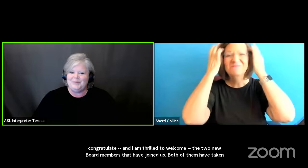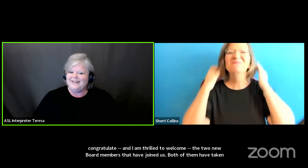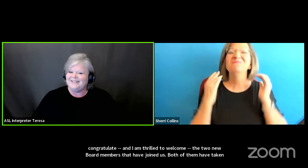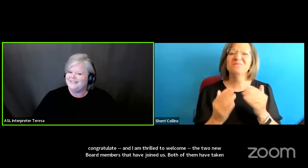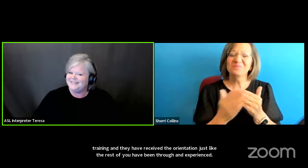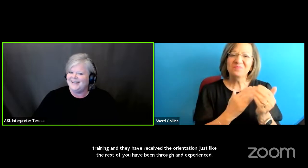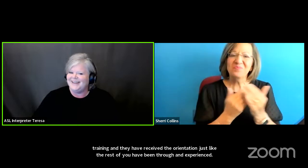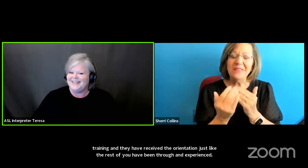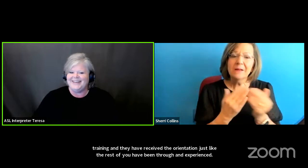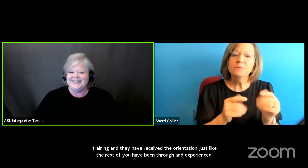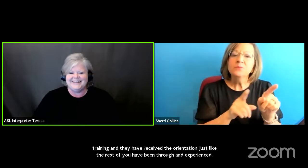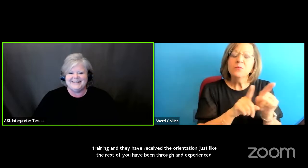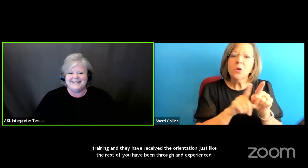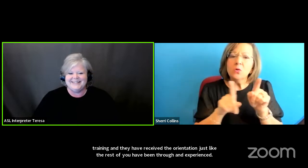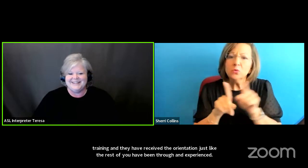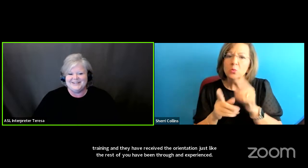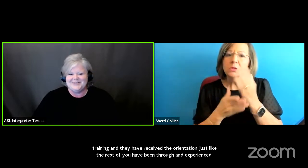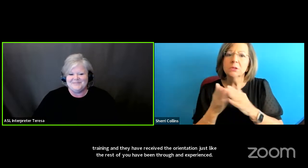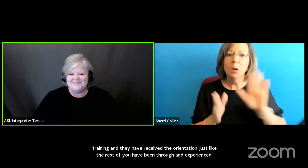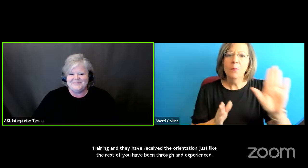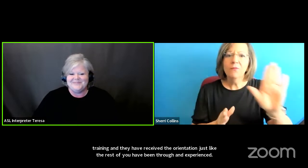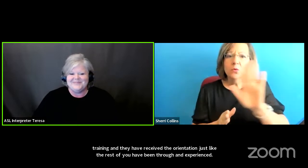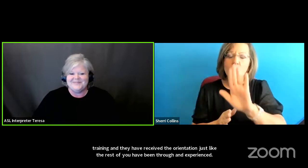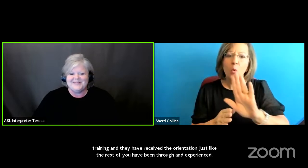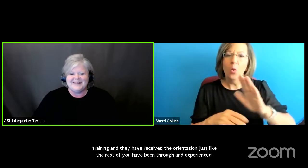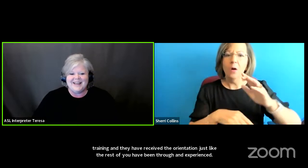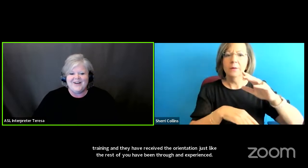now prepared, I think.